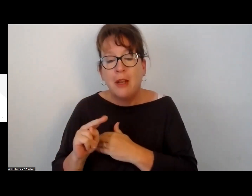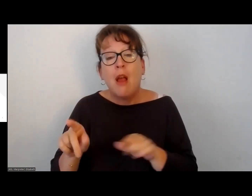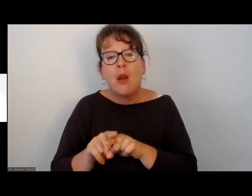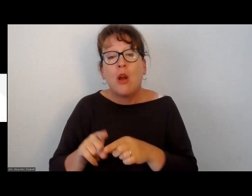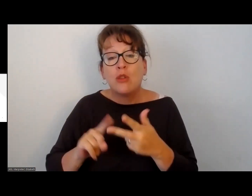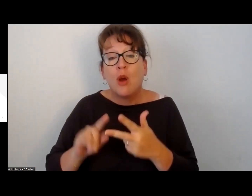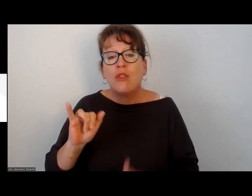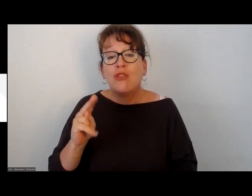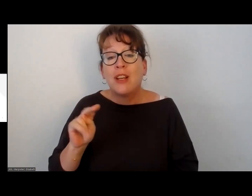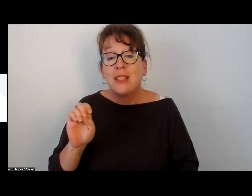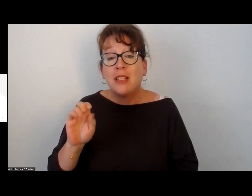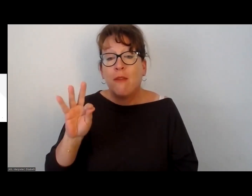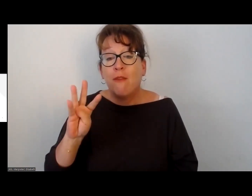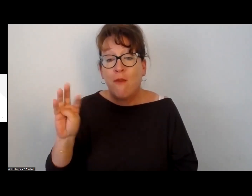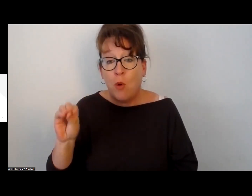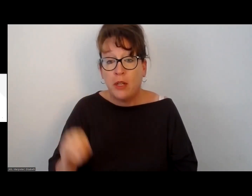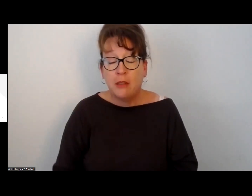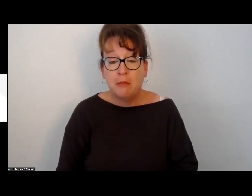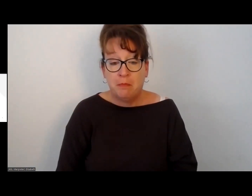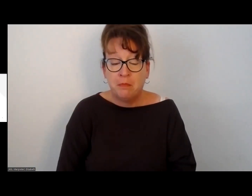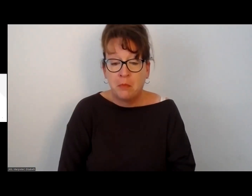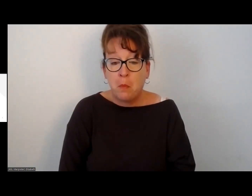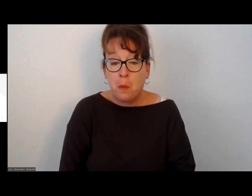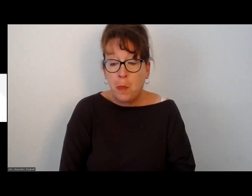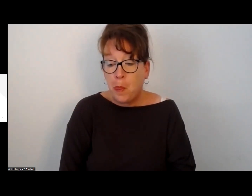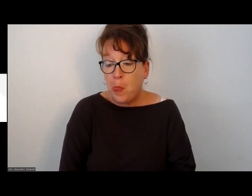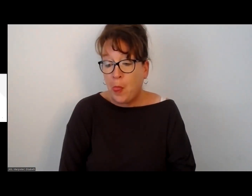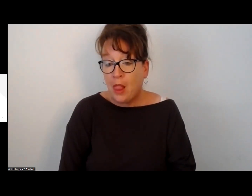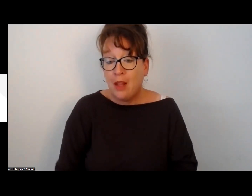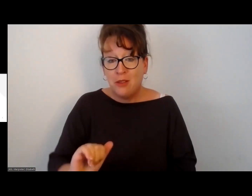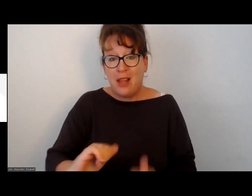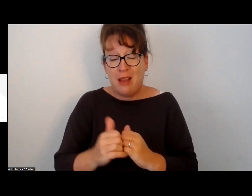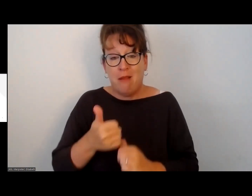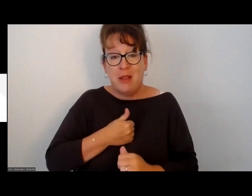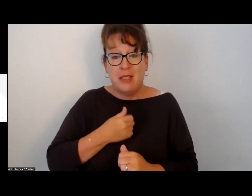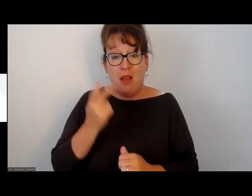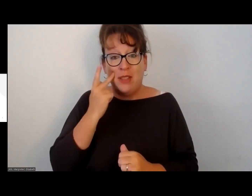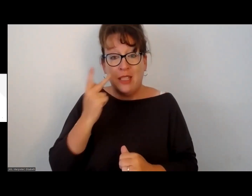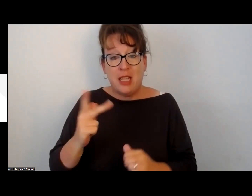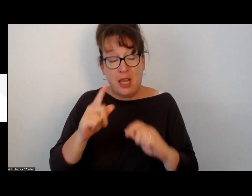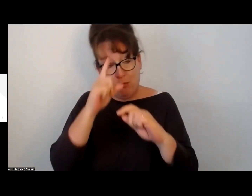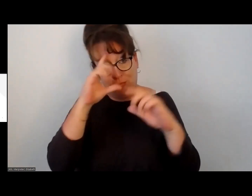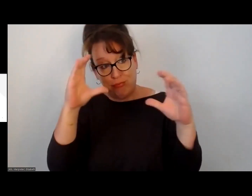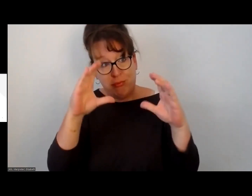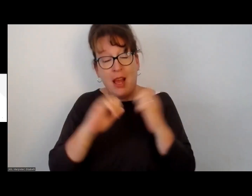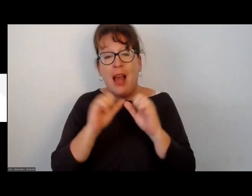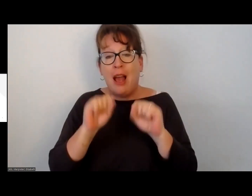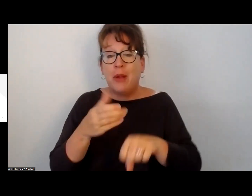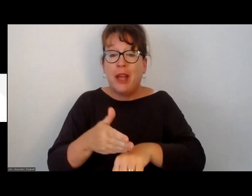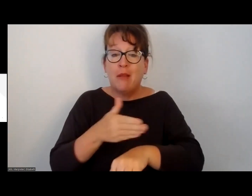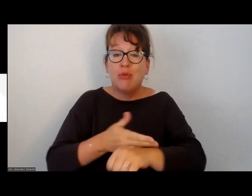sort of the three buckets under how I see that we can really operationalize